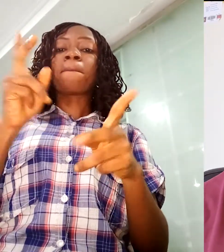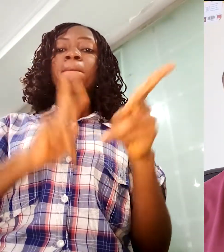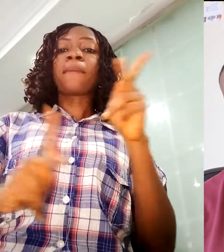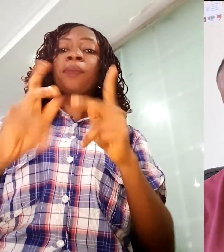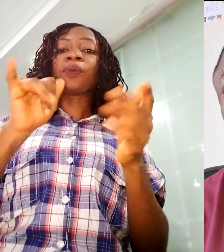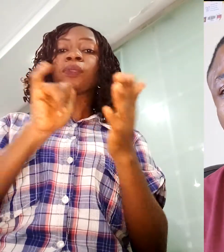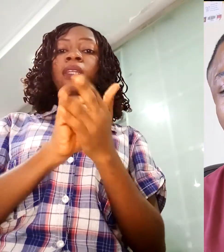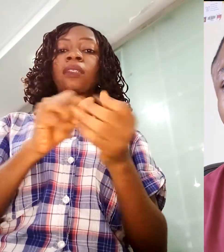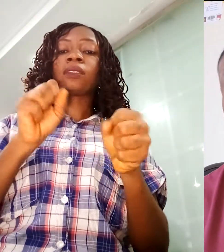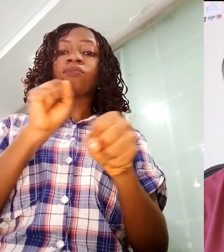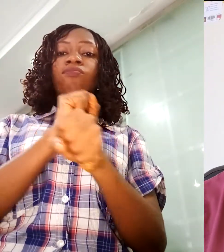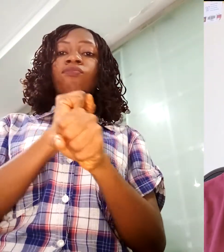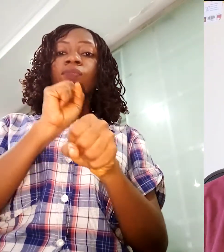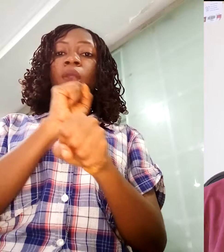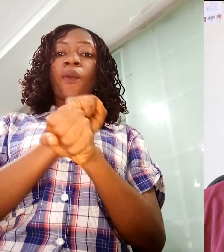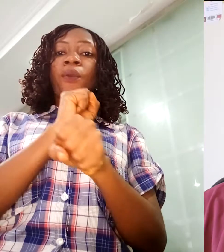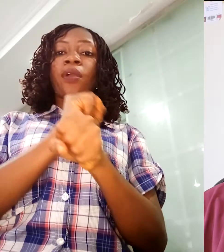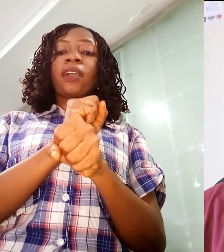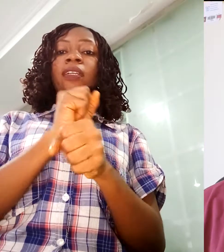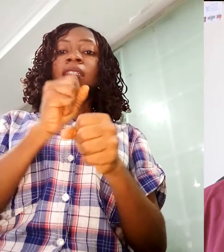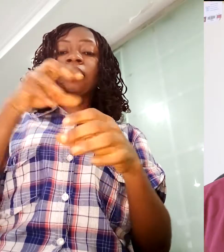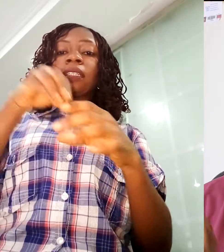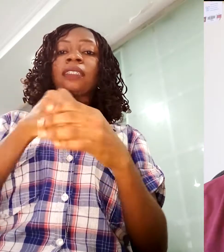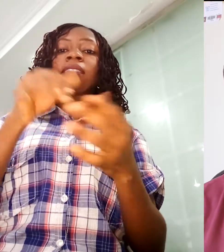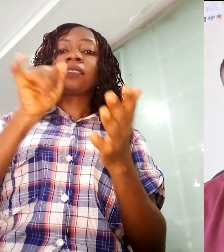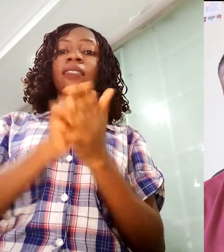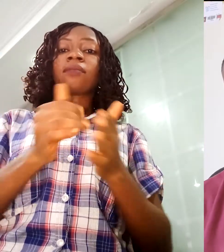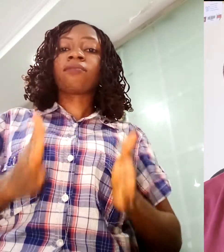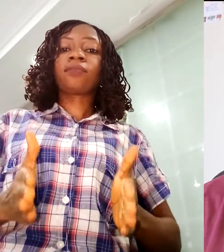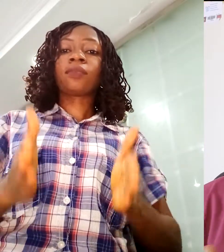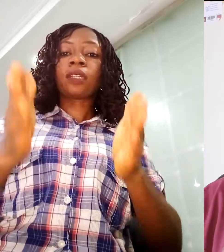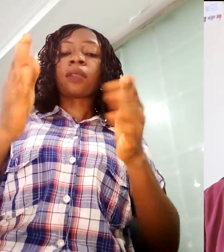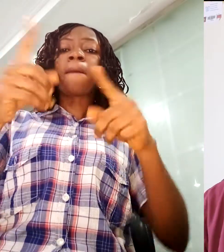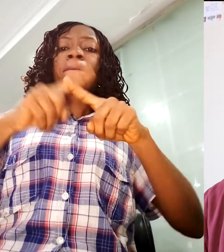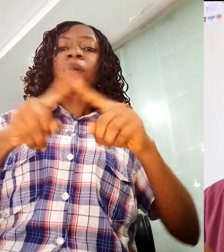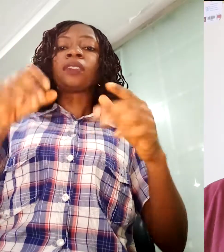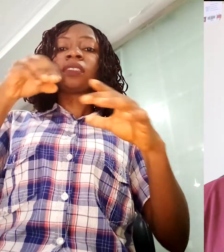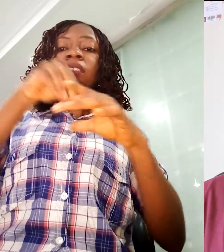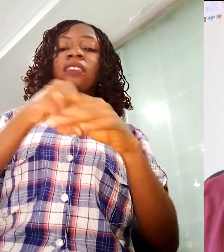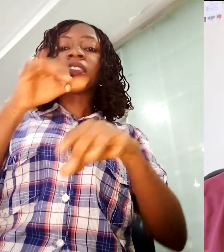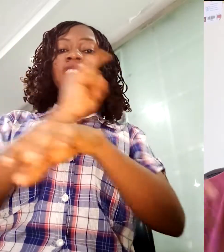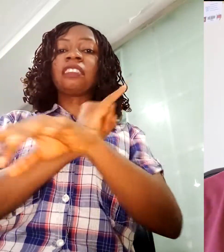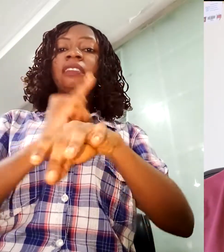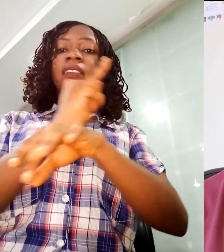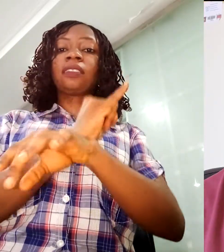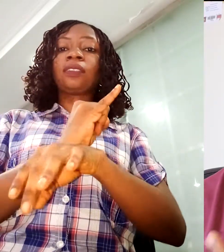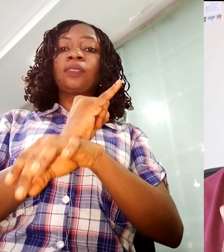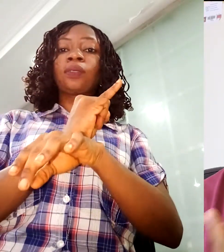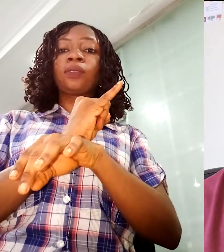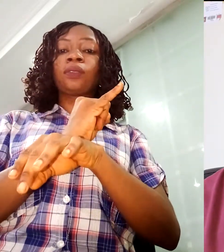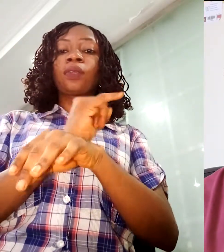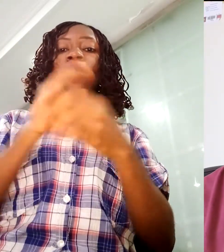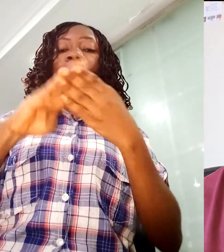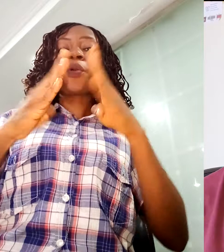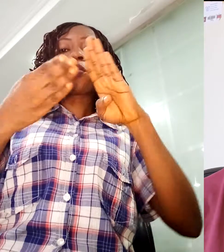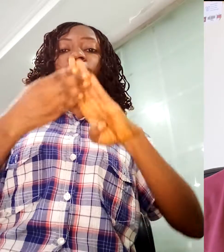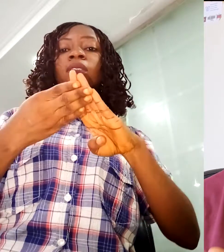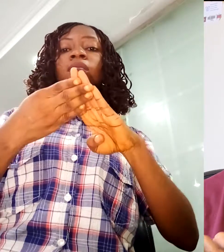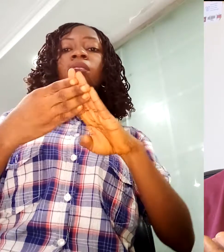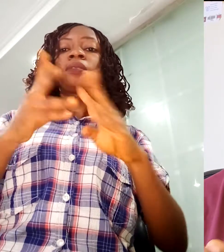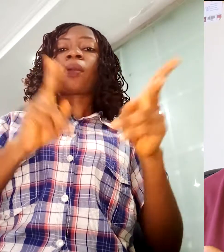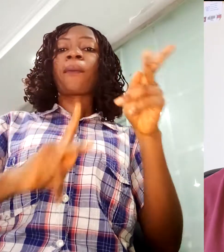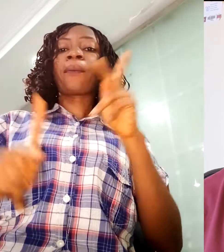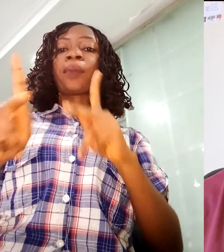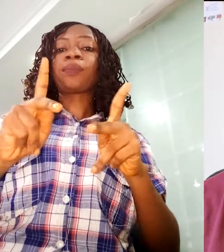People work in that direction. But in indigenous communities where there is want of this,